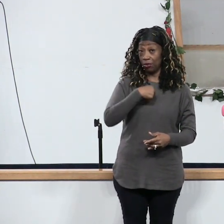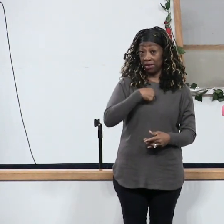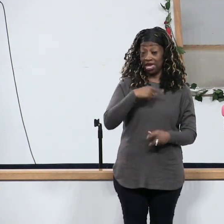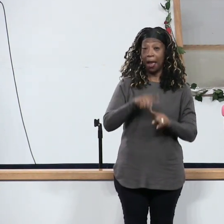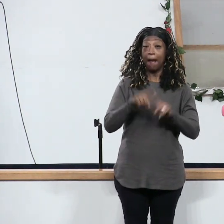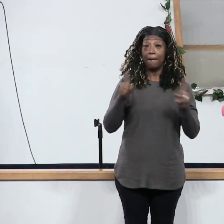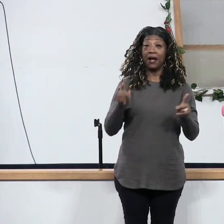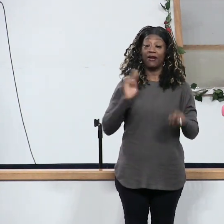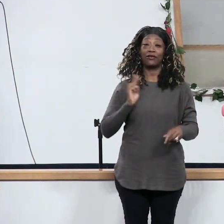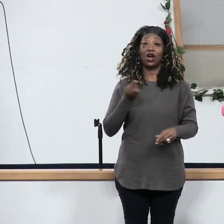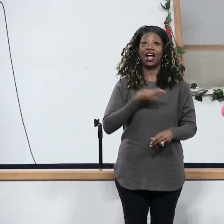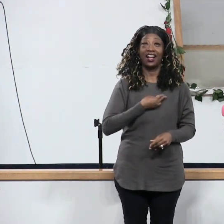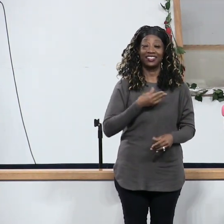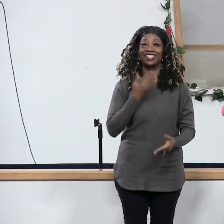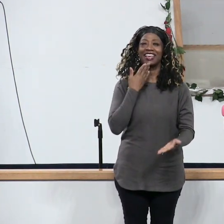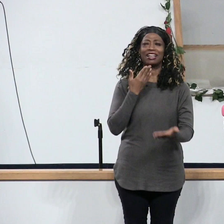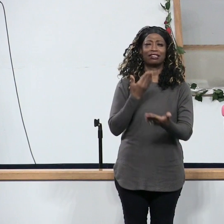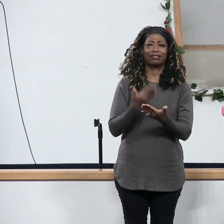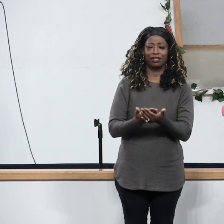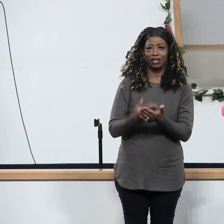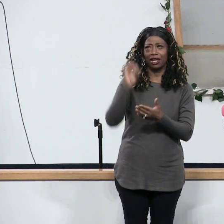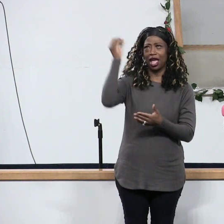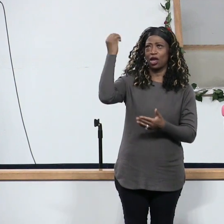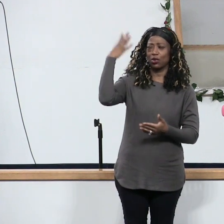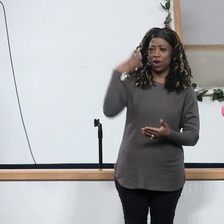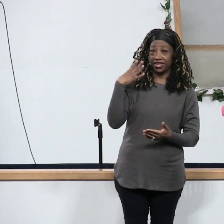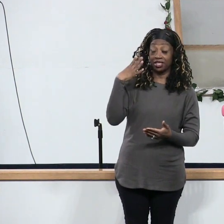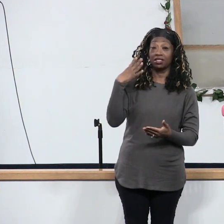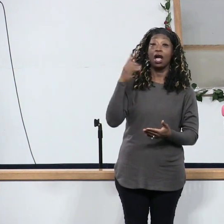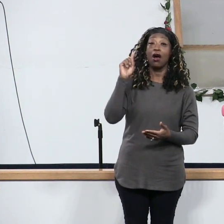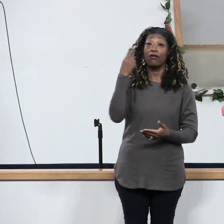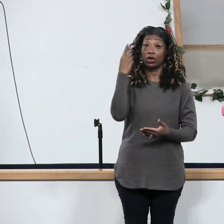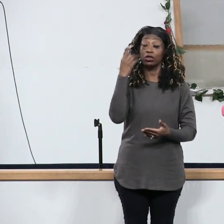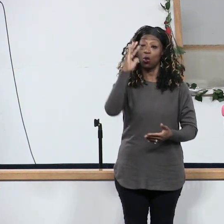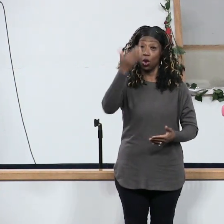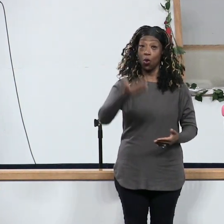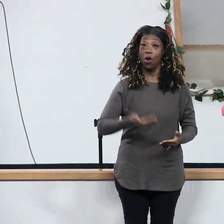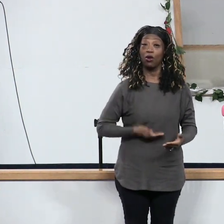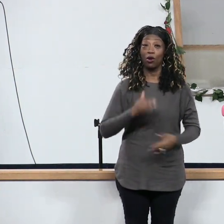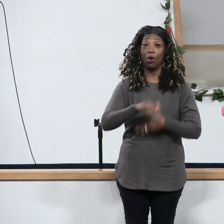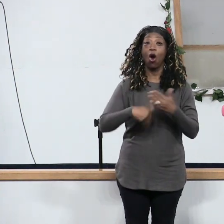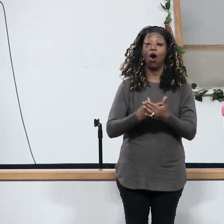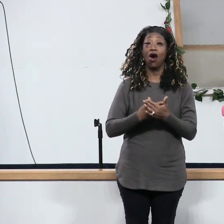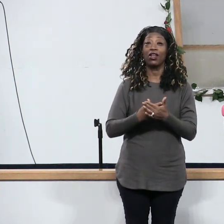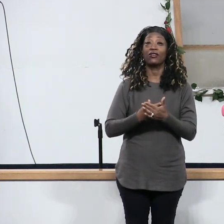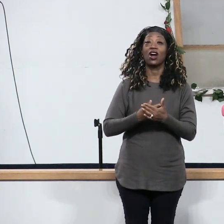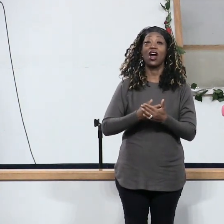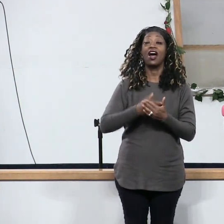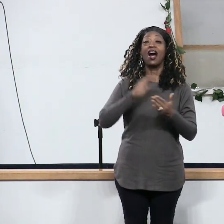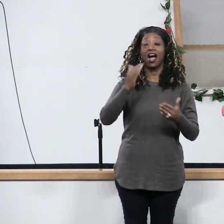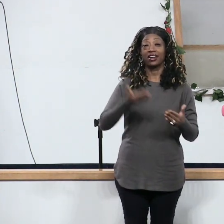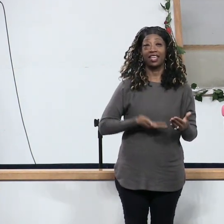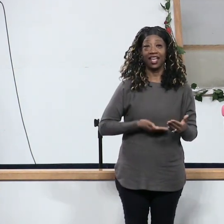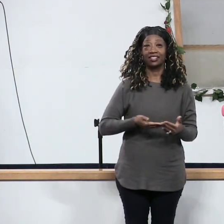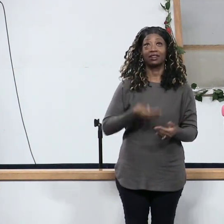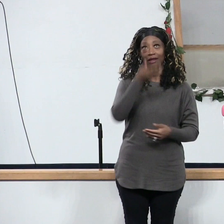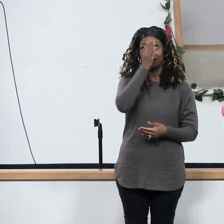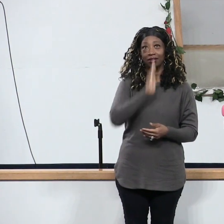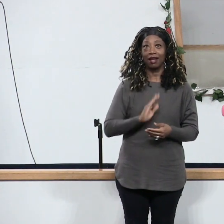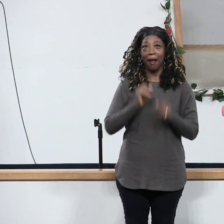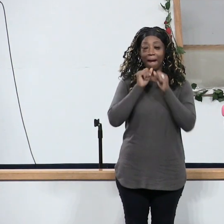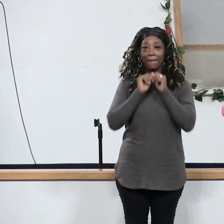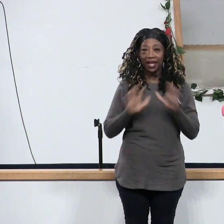he is good and gracious. First off, we want to welcome all of our guests. God bless you. Thank you so much for coming out